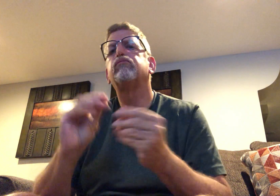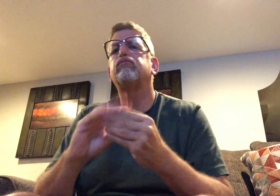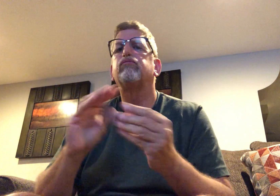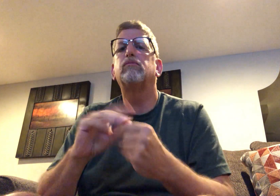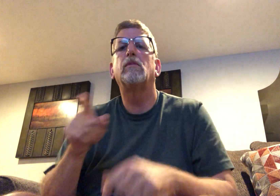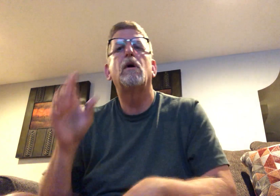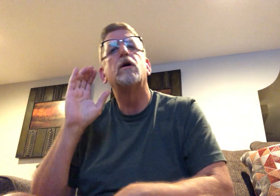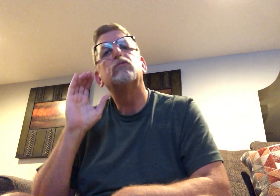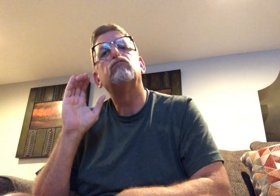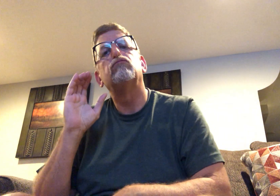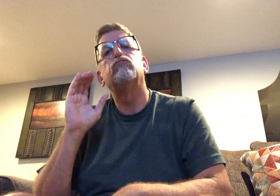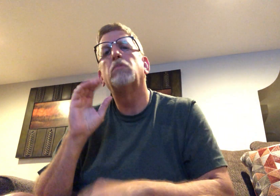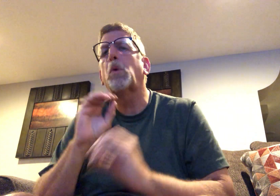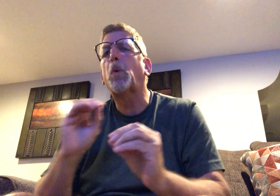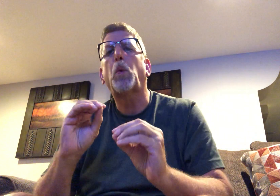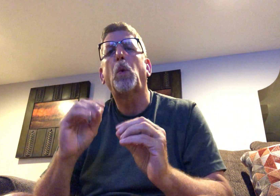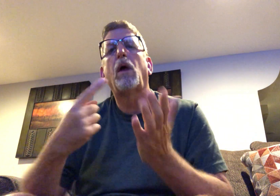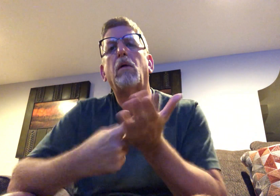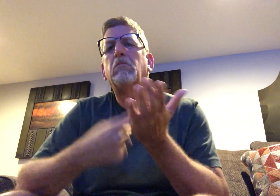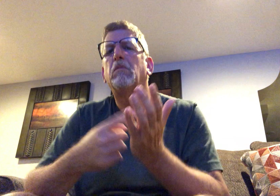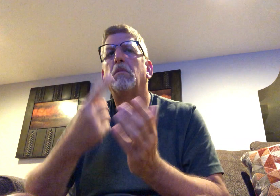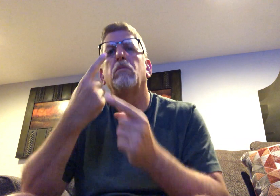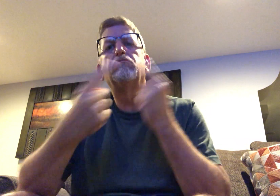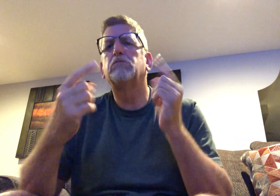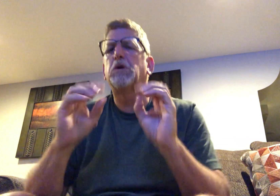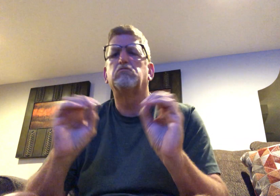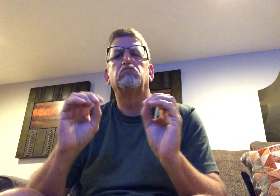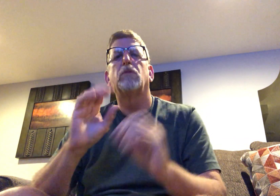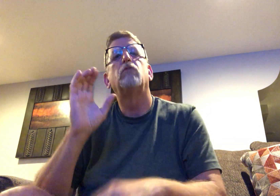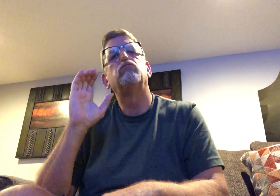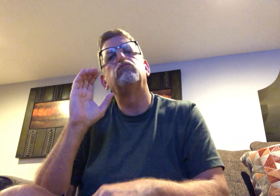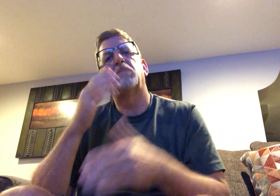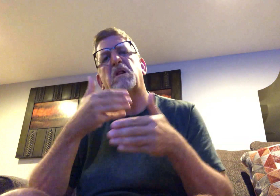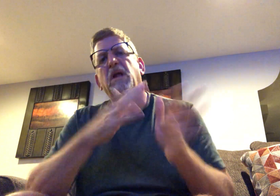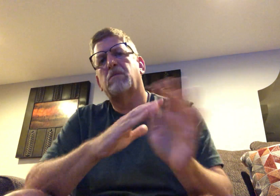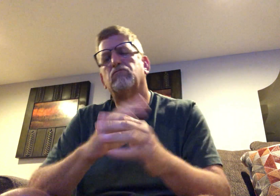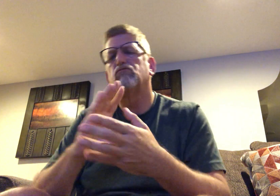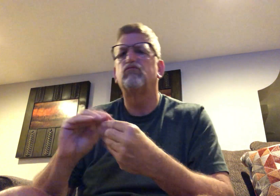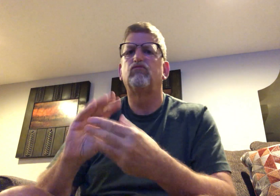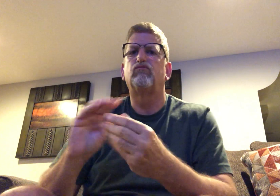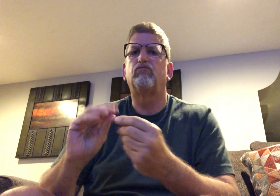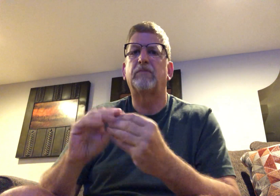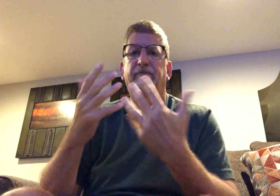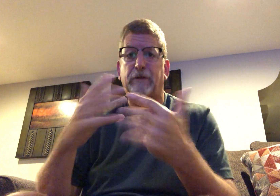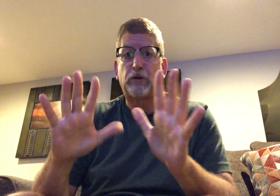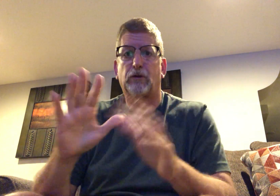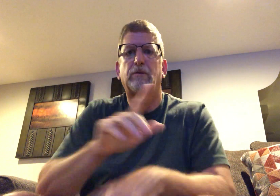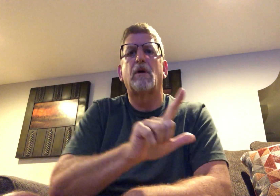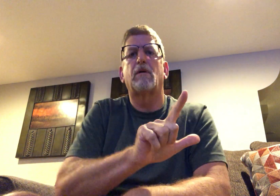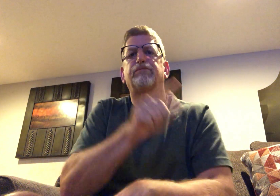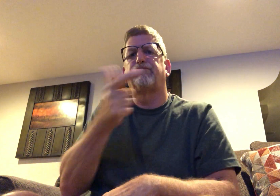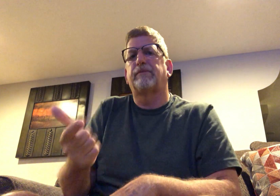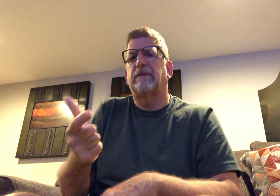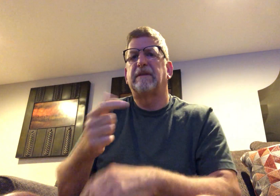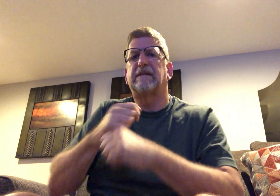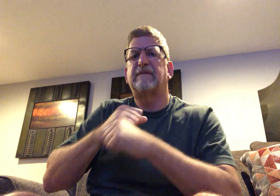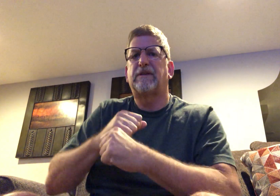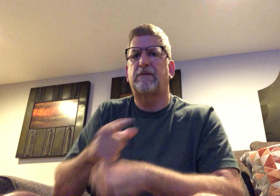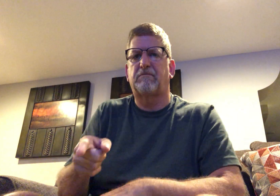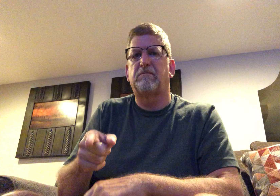York. Well, a lot more news ahead. I want to hand over to Chris for Cuomo Prime Time. Chris? All right, thank you, Anderson. I am Chris Cuomo, and welcome to Prime